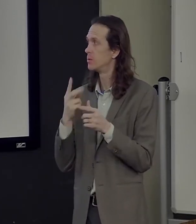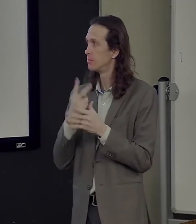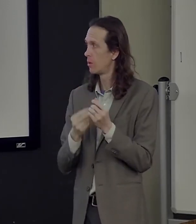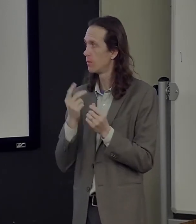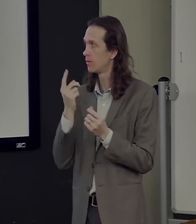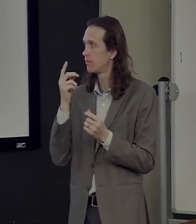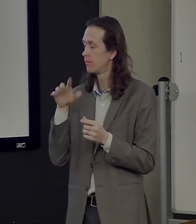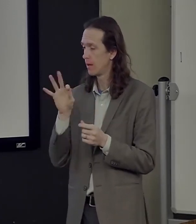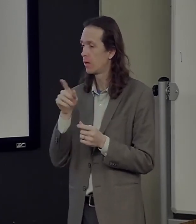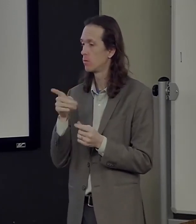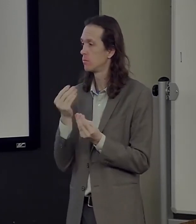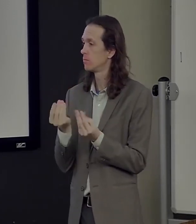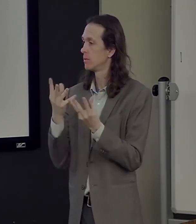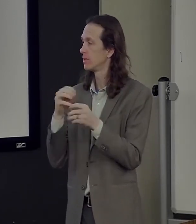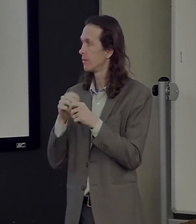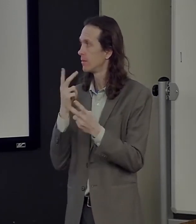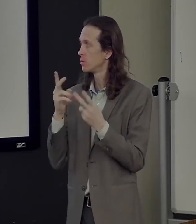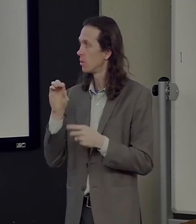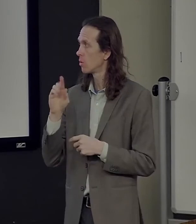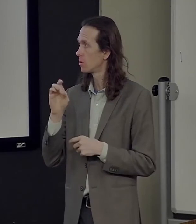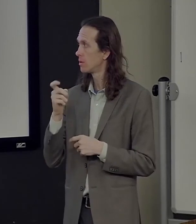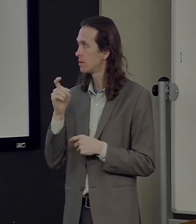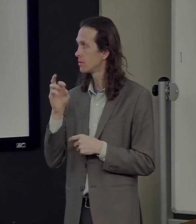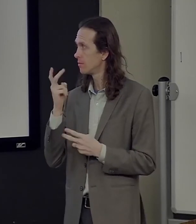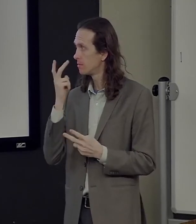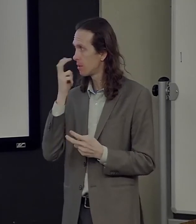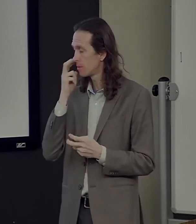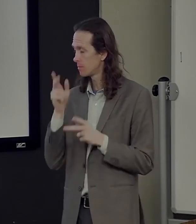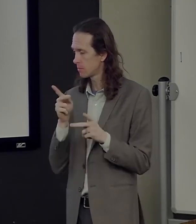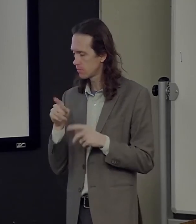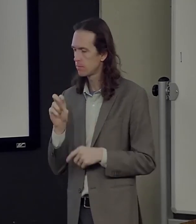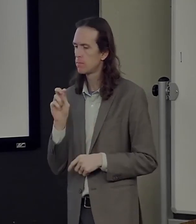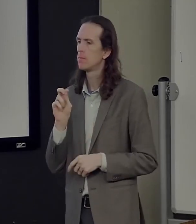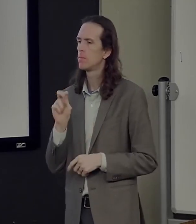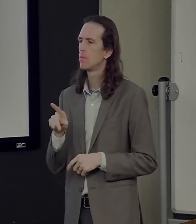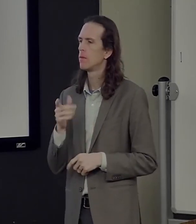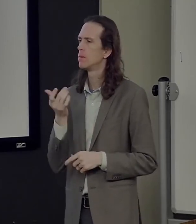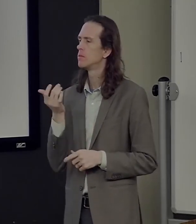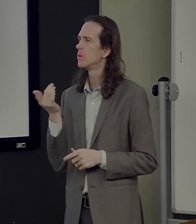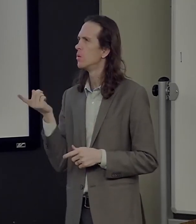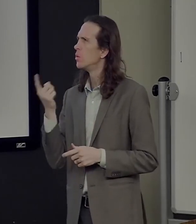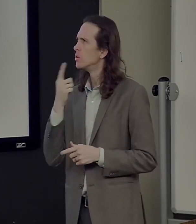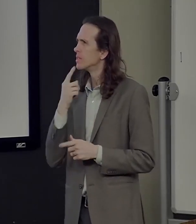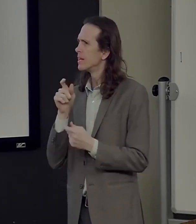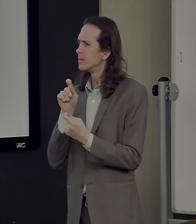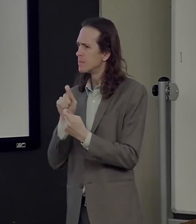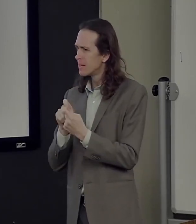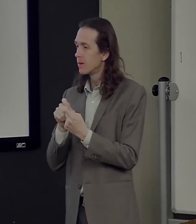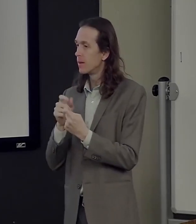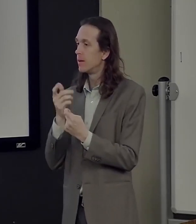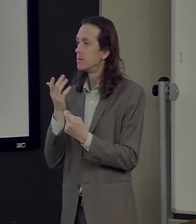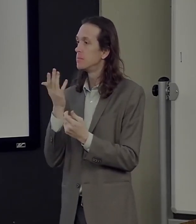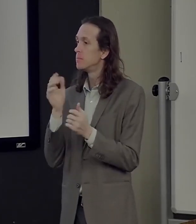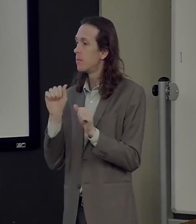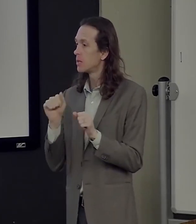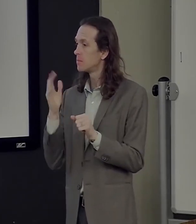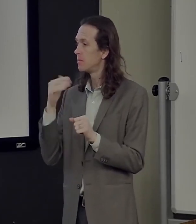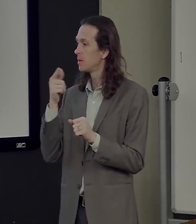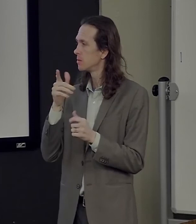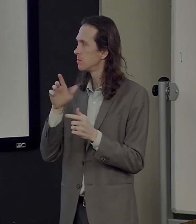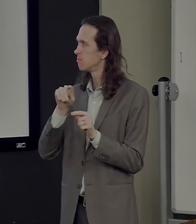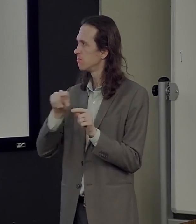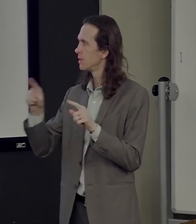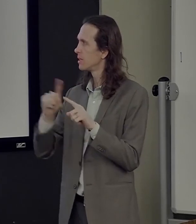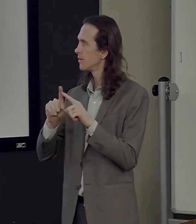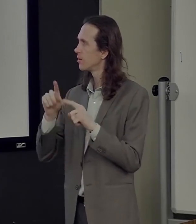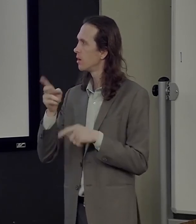numeracy and language both are found to activate the visual cortex of blind people. So you've also said